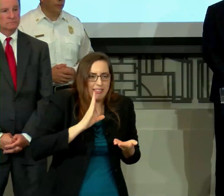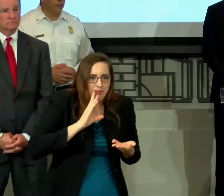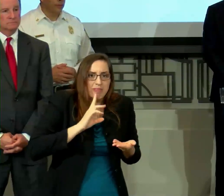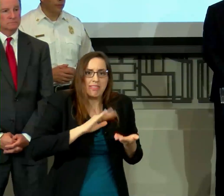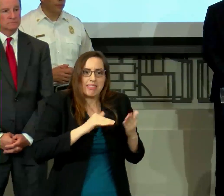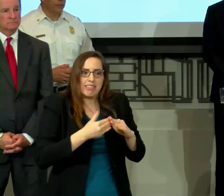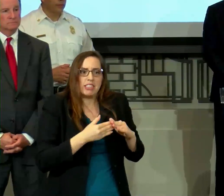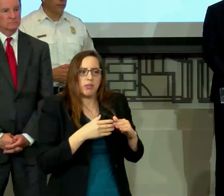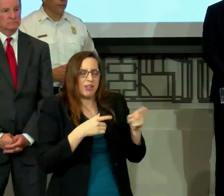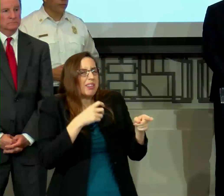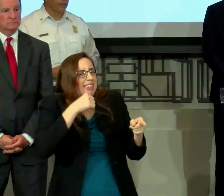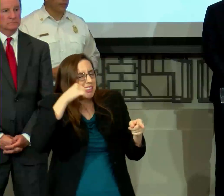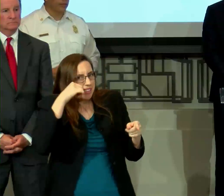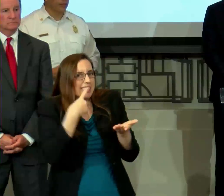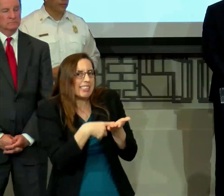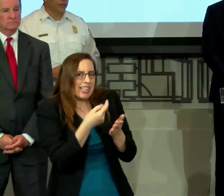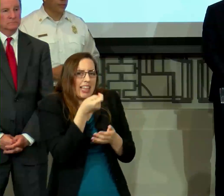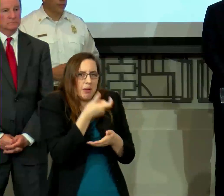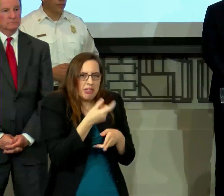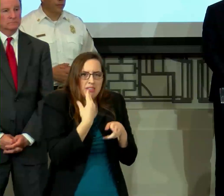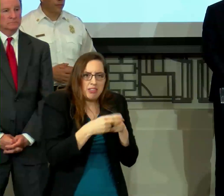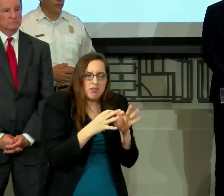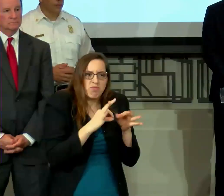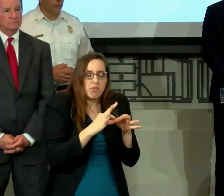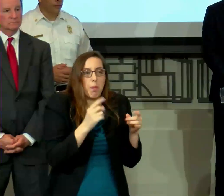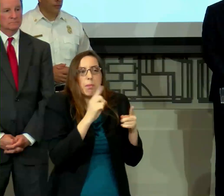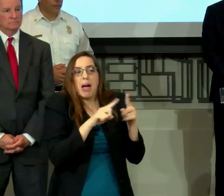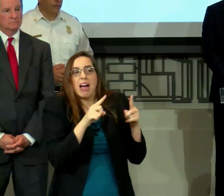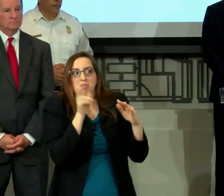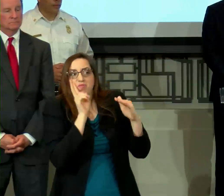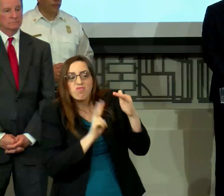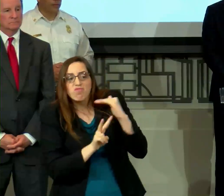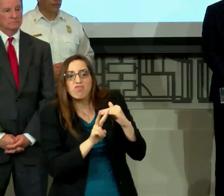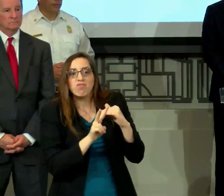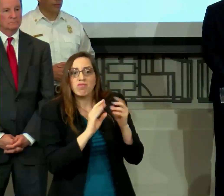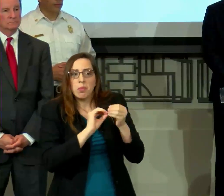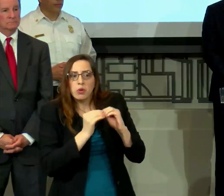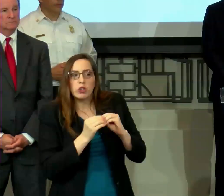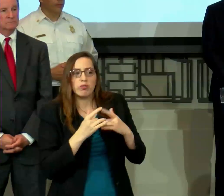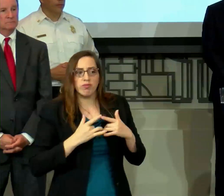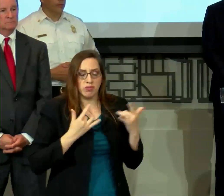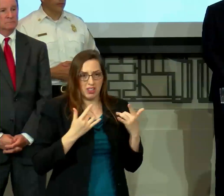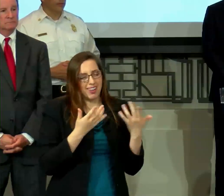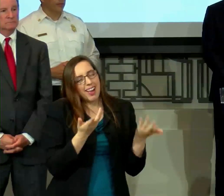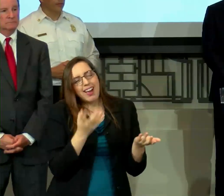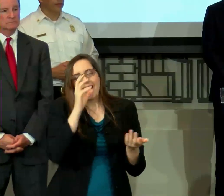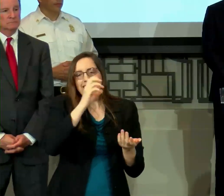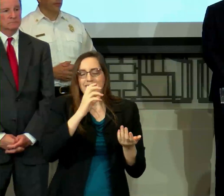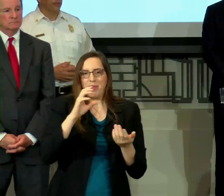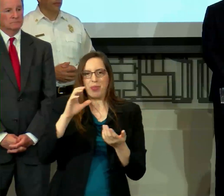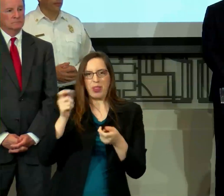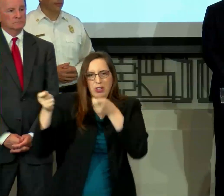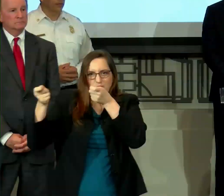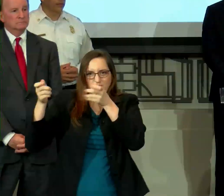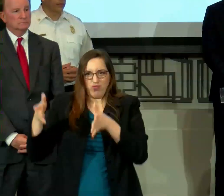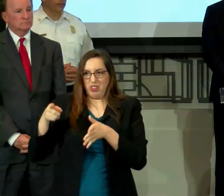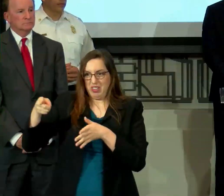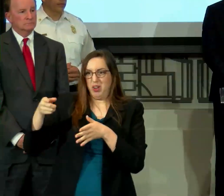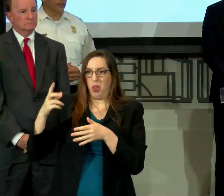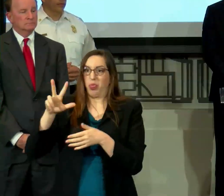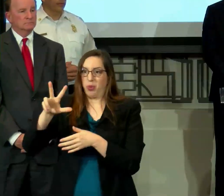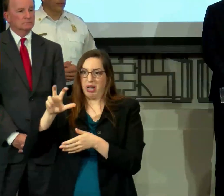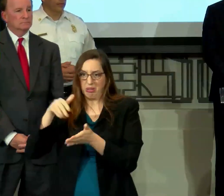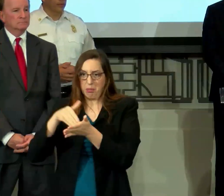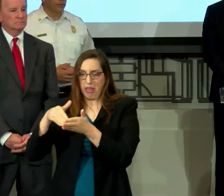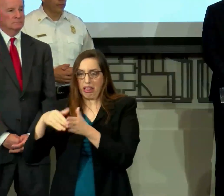bit yesterday, but Yes. Do you have any specific projections? Do you agree with, I guess, the controller's estimate that we might be down $300